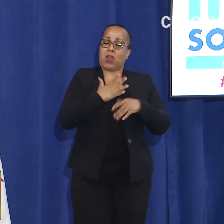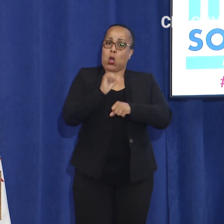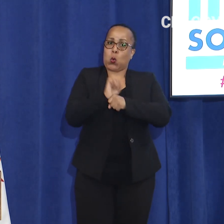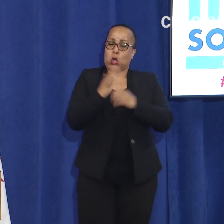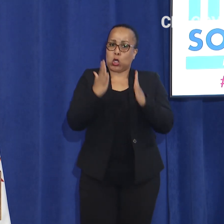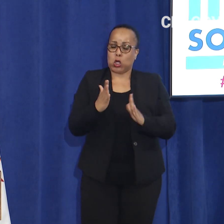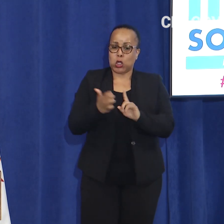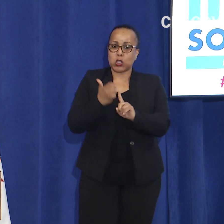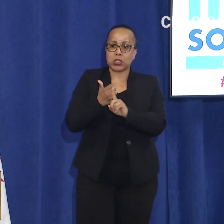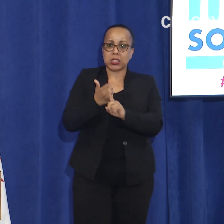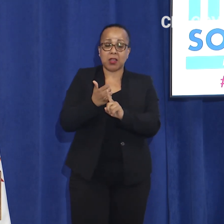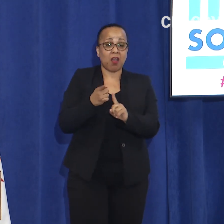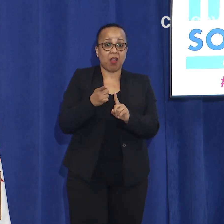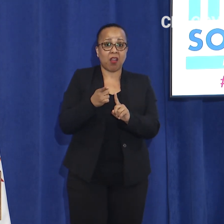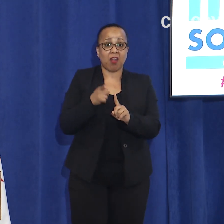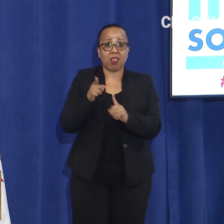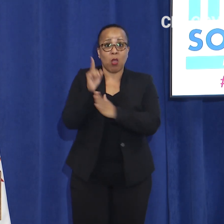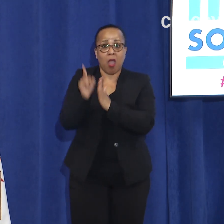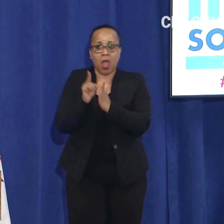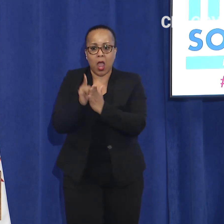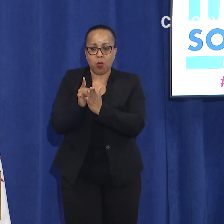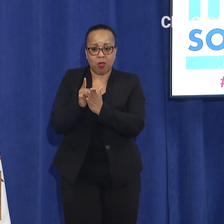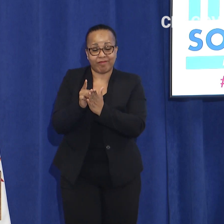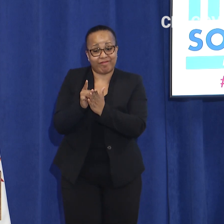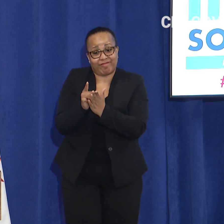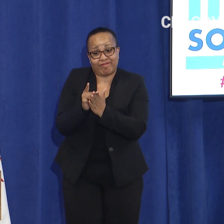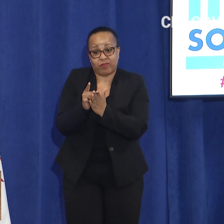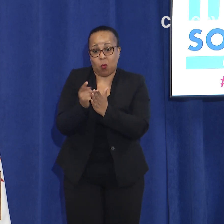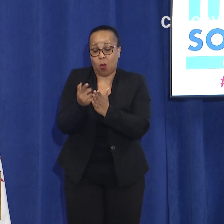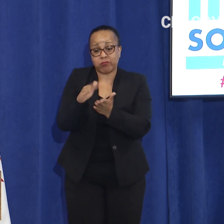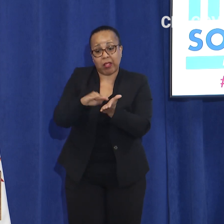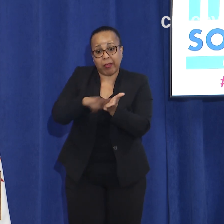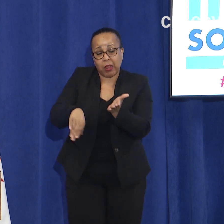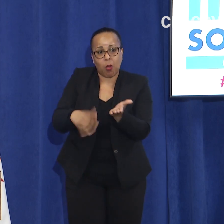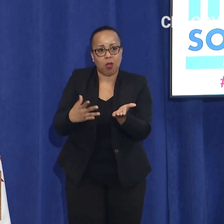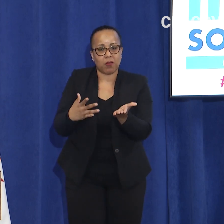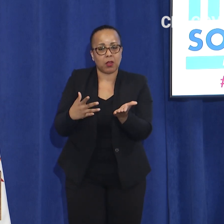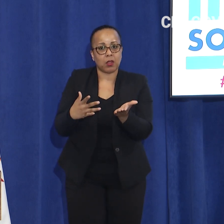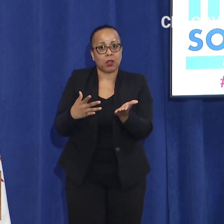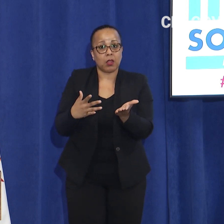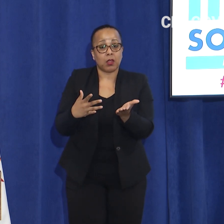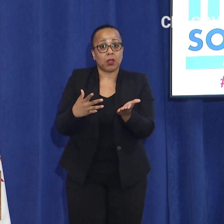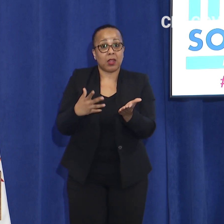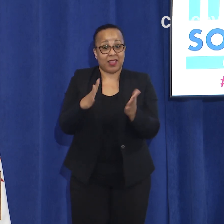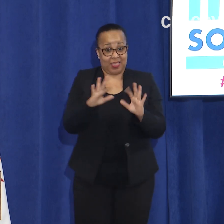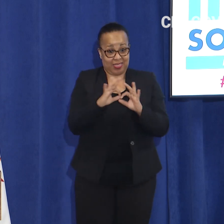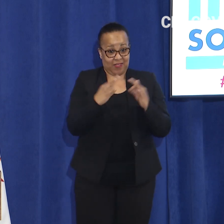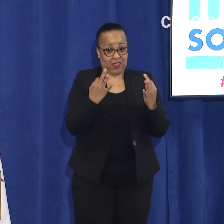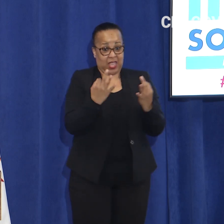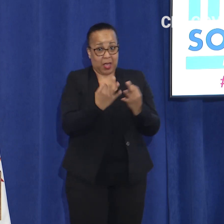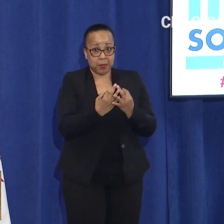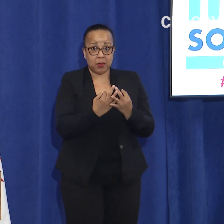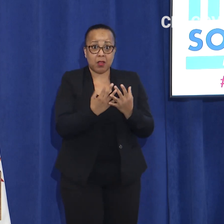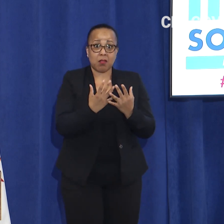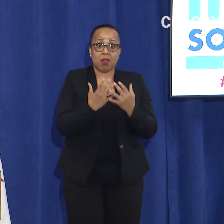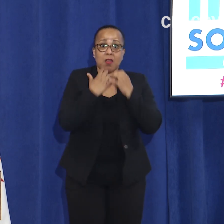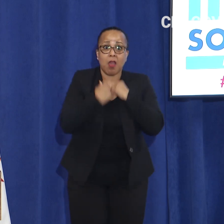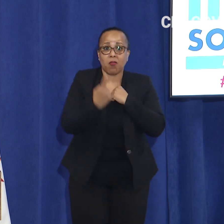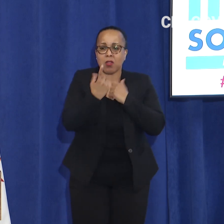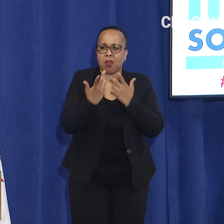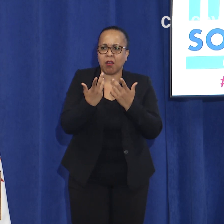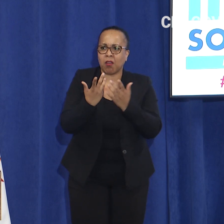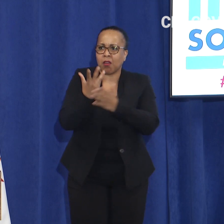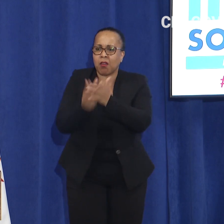workers have either lost their hours or been laid off. Meanwhile, our families have lost loved ones, and